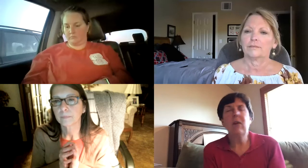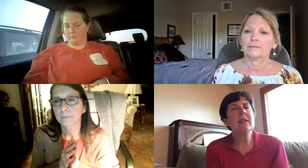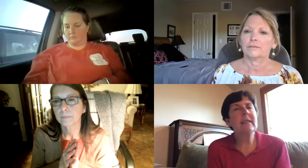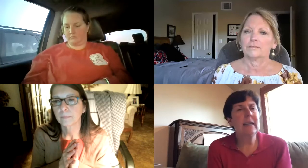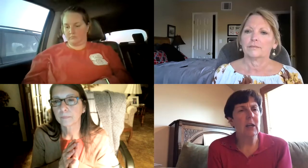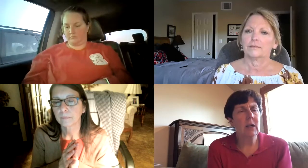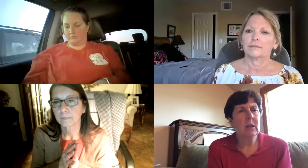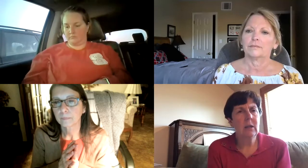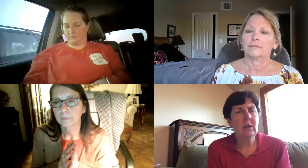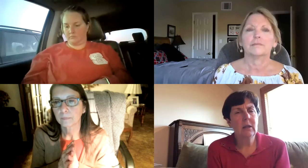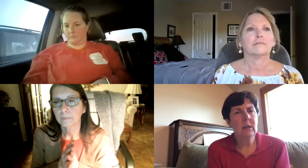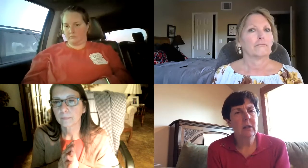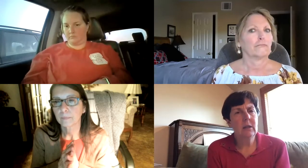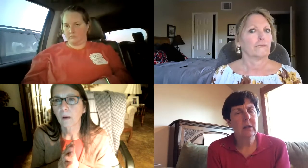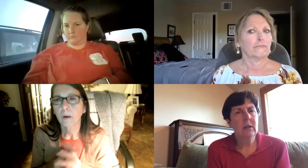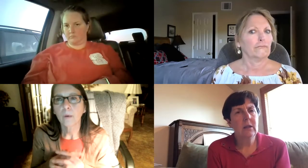Volunteer.